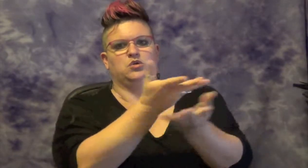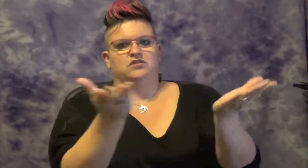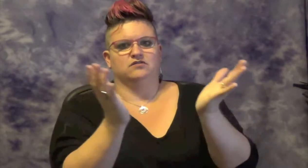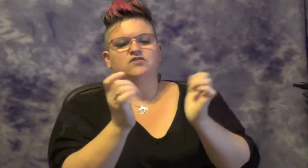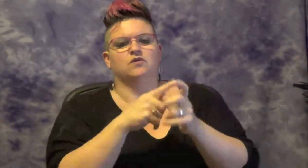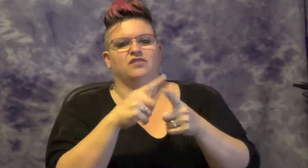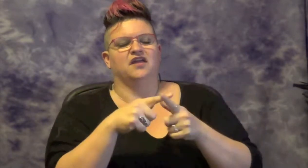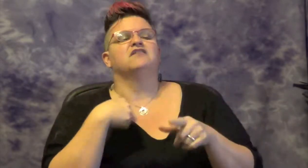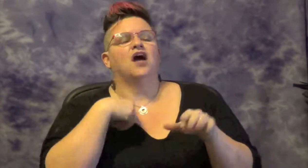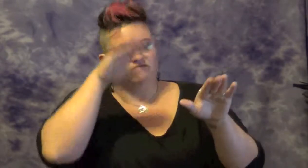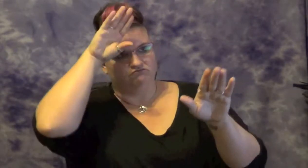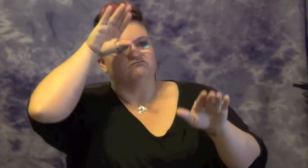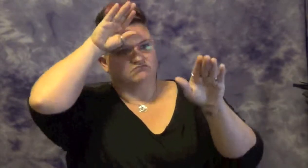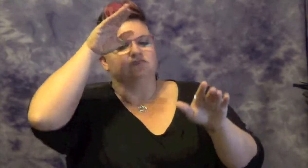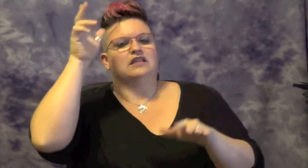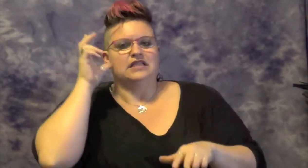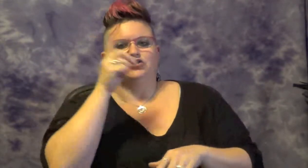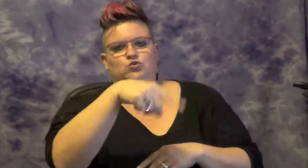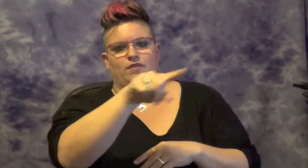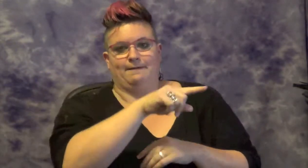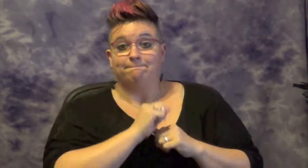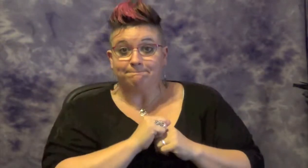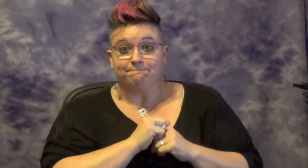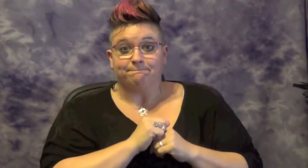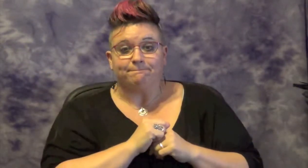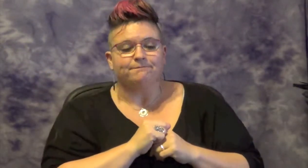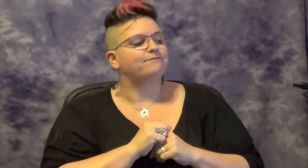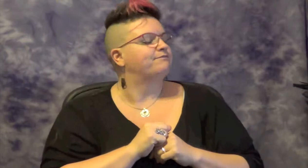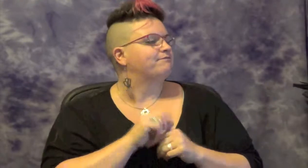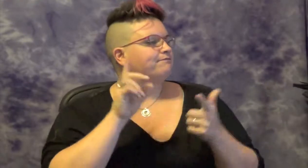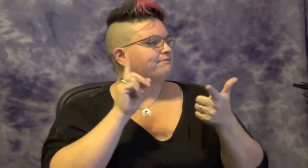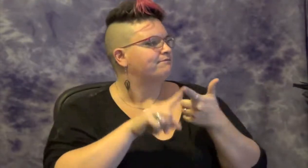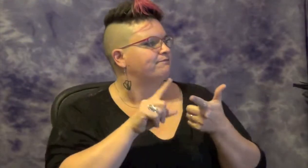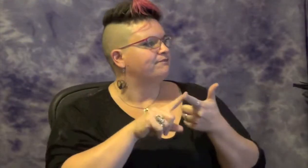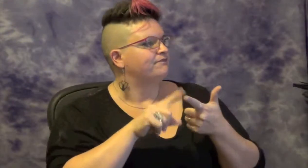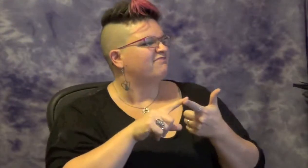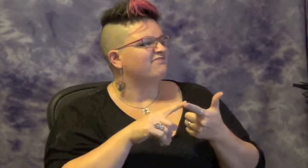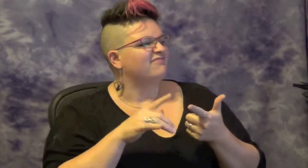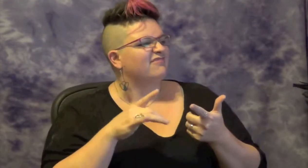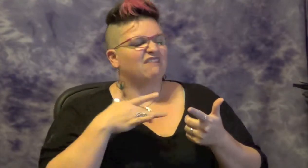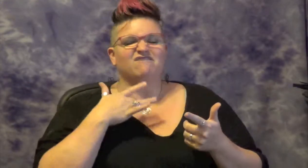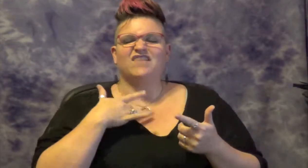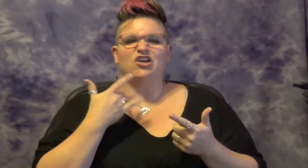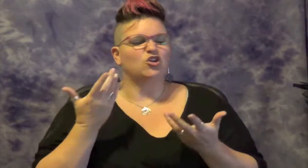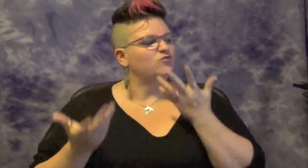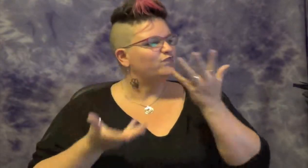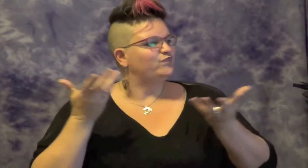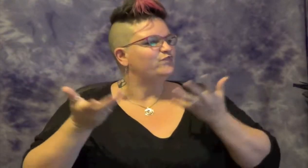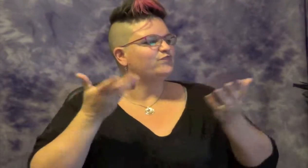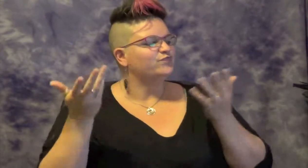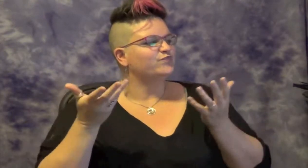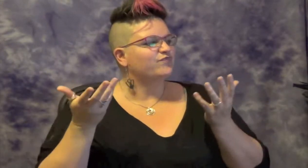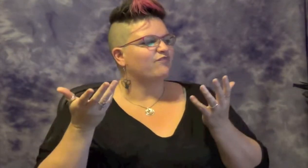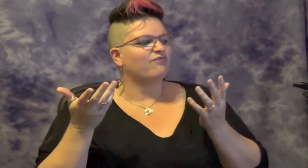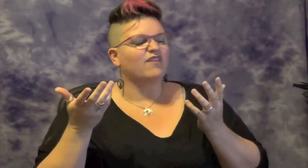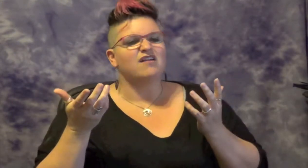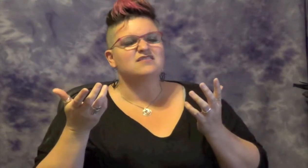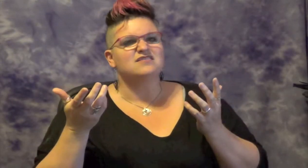there doing what they are doing while the oppression happens. What happens is, well, they'll believe that the hearing person knows all, and they